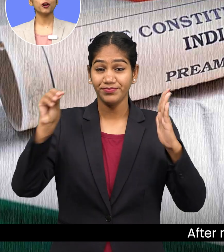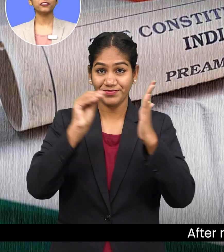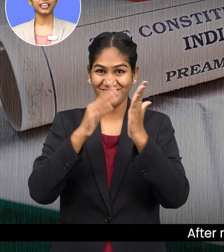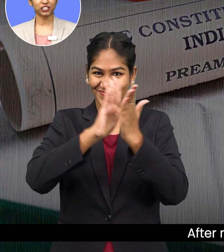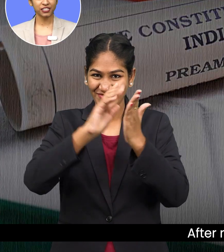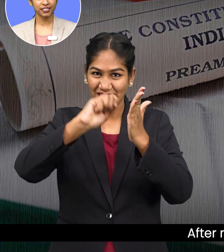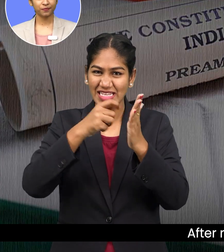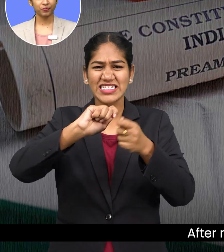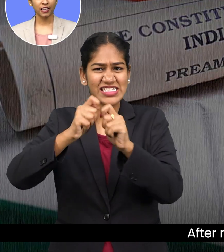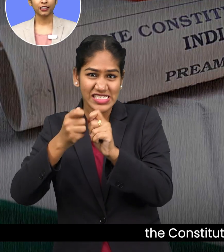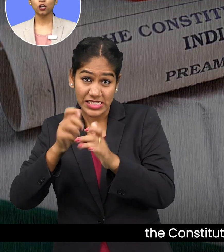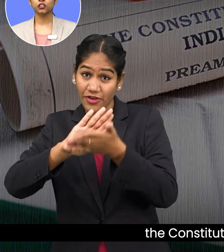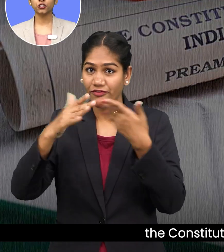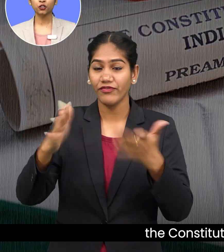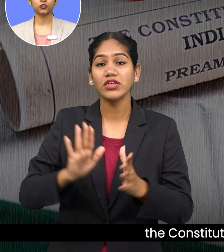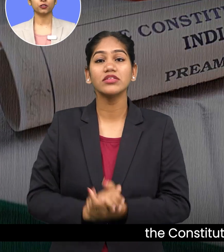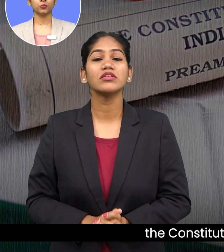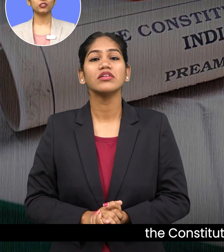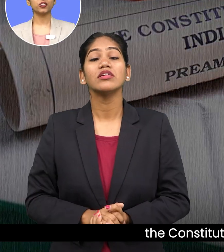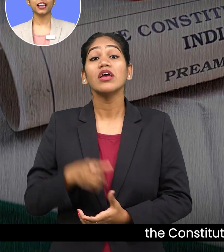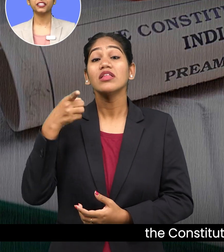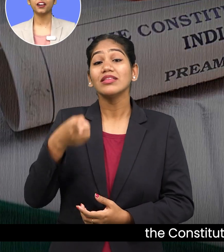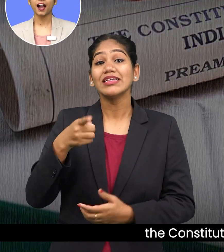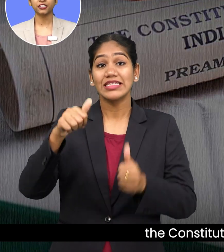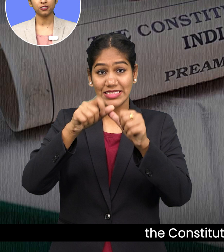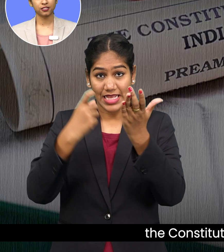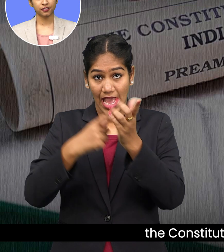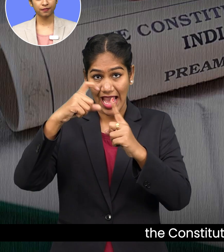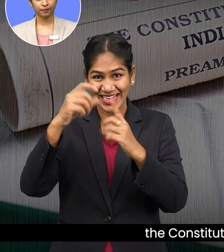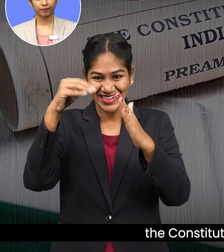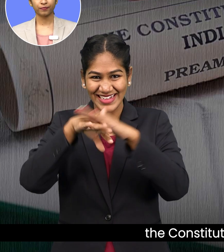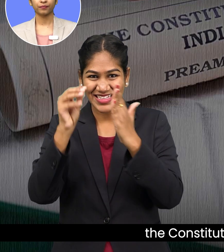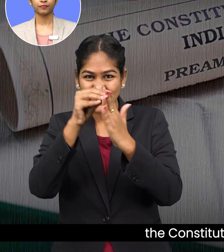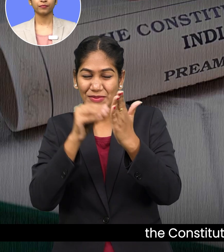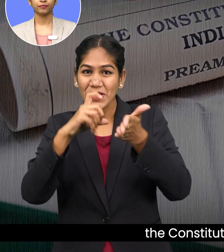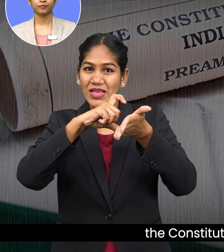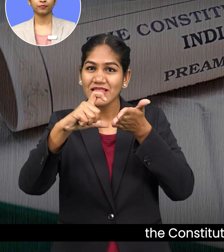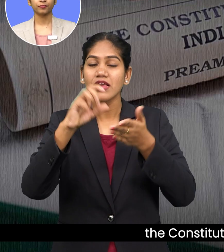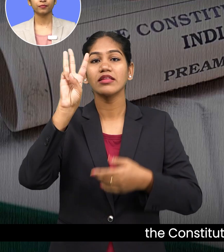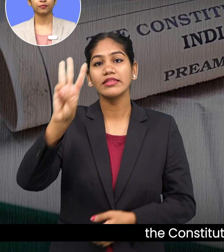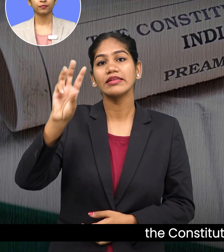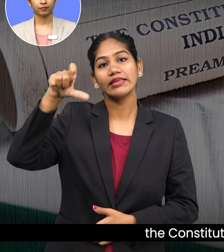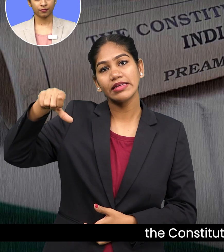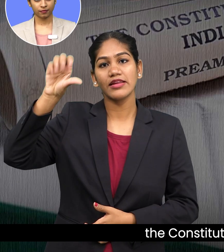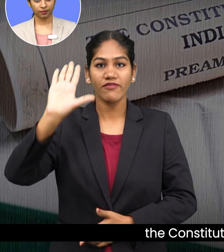After modifications, the Constitution with 395 articles,